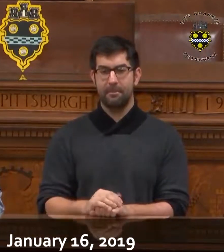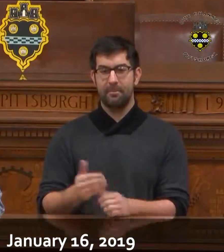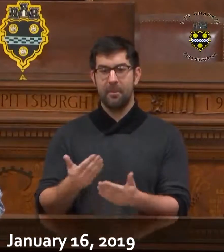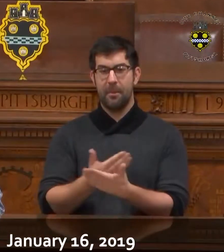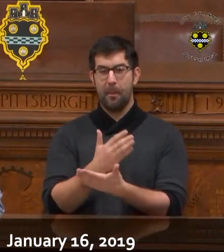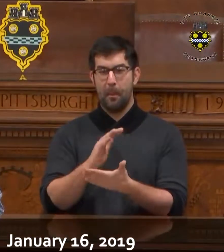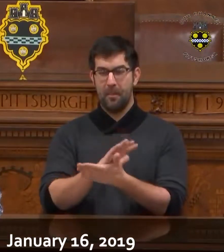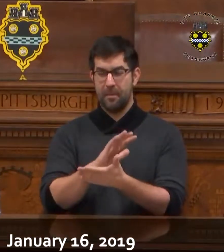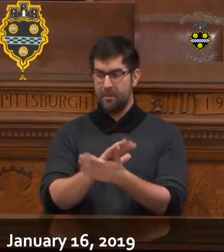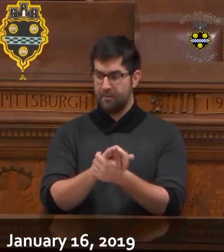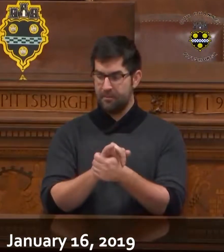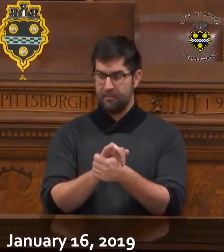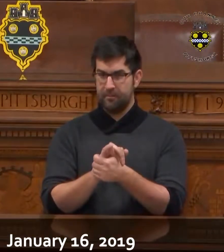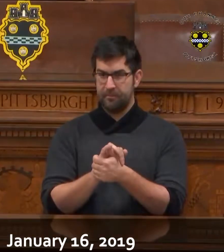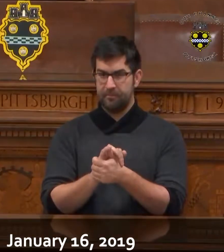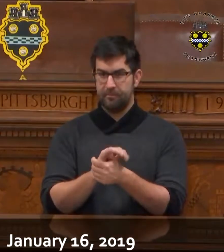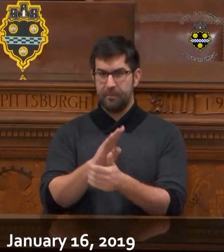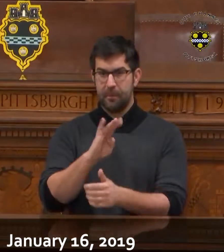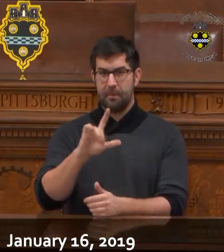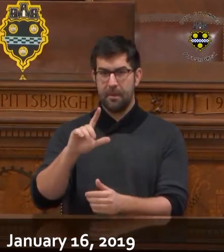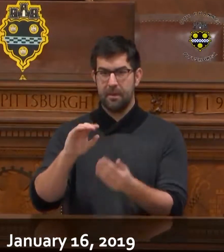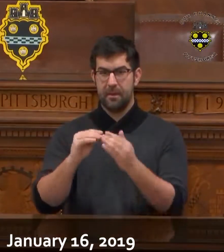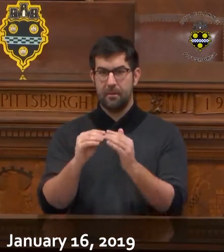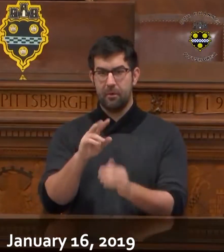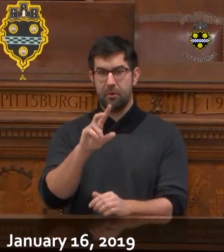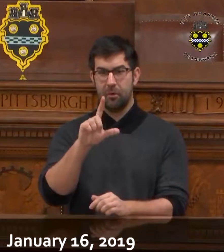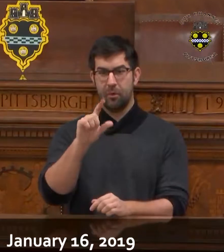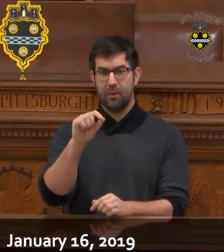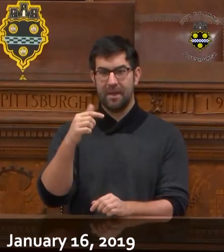New paper, bill number